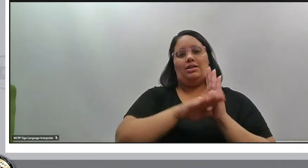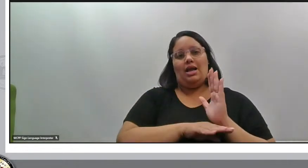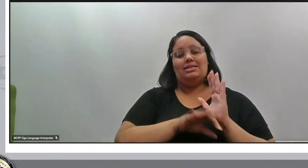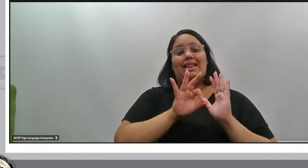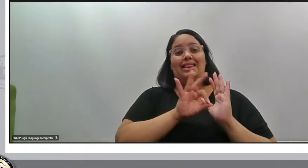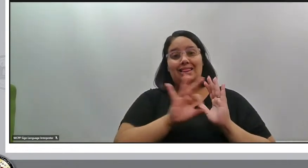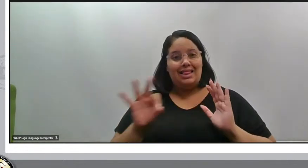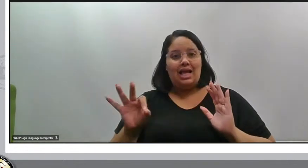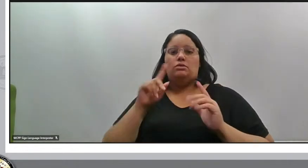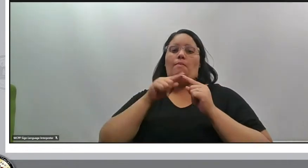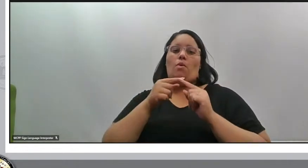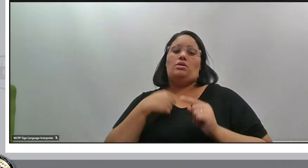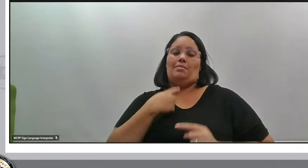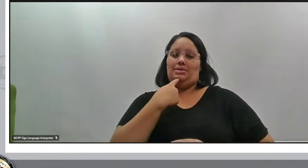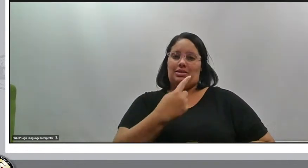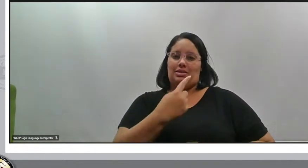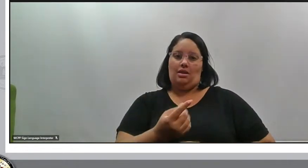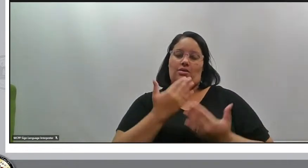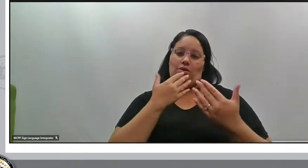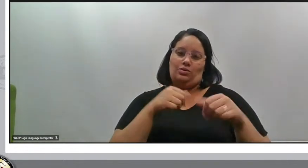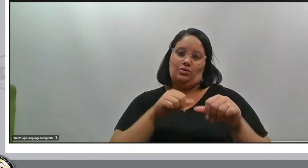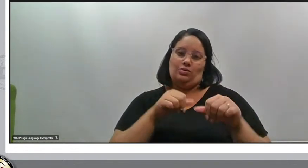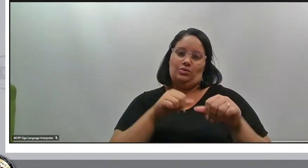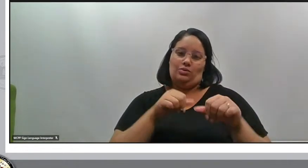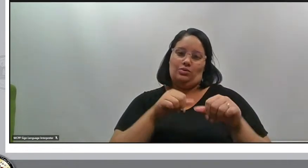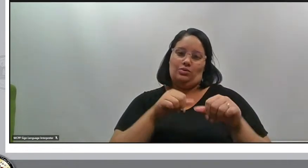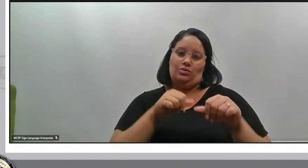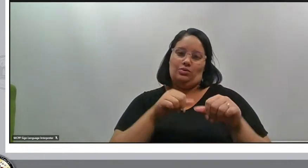the point I'm trying to bring across. Thank you, Chair.